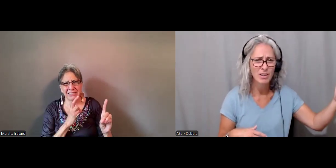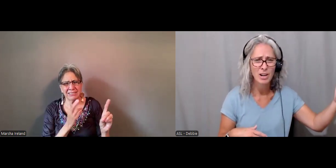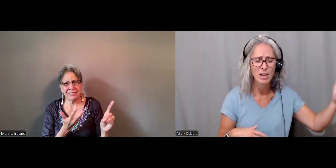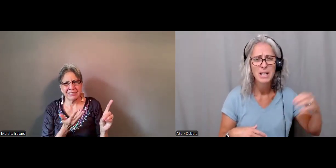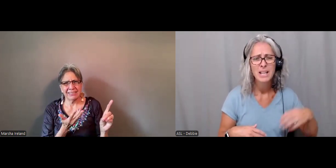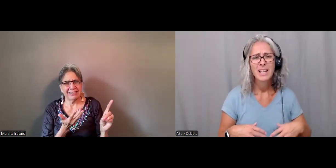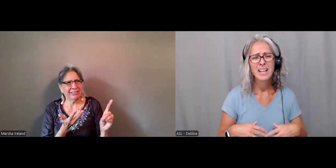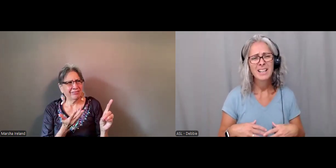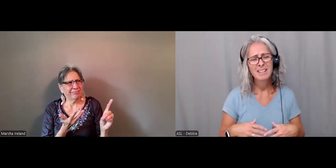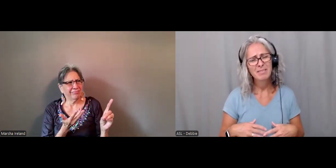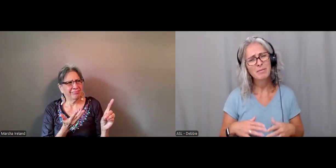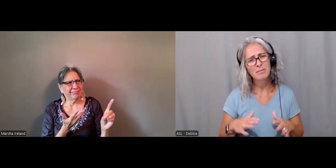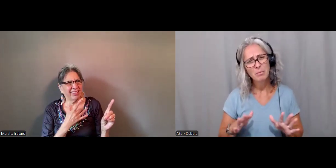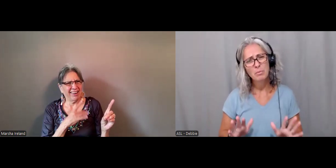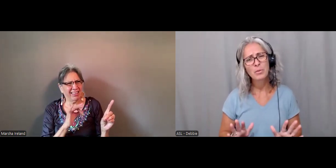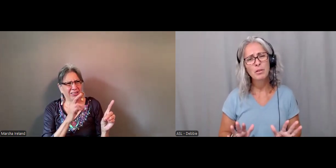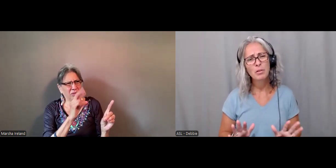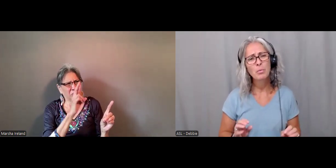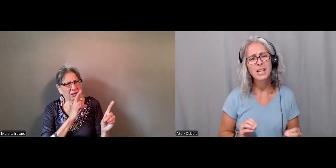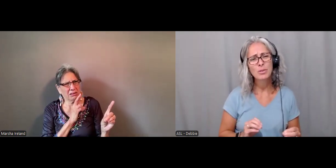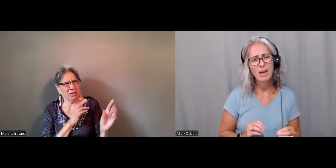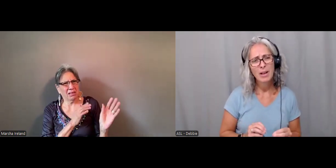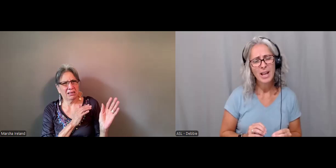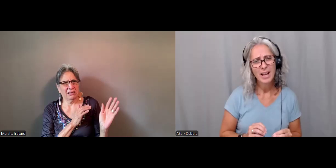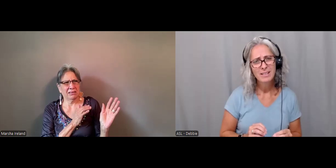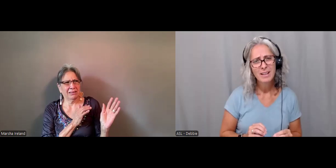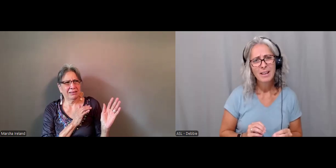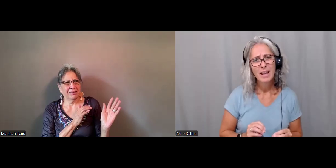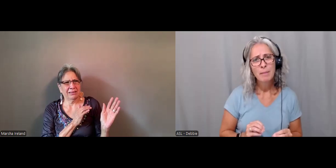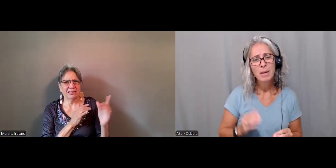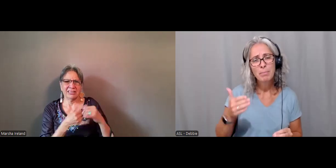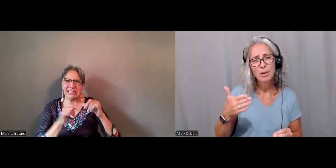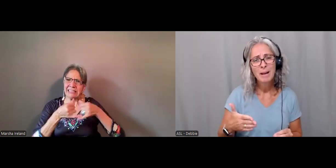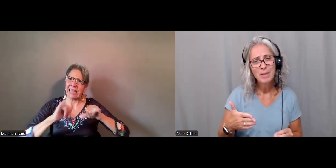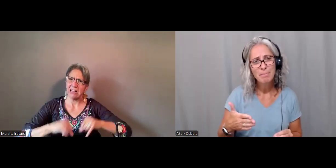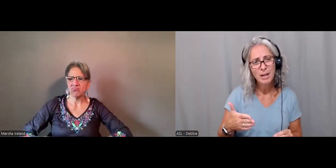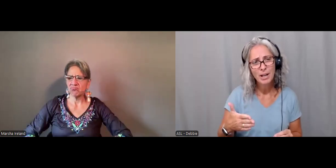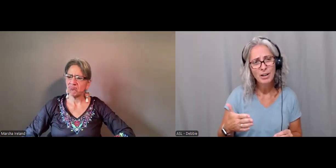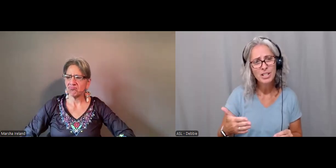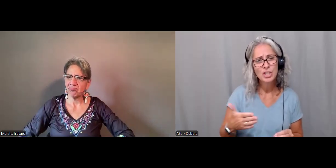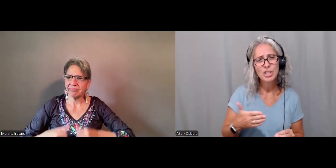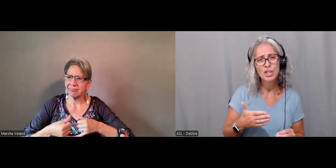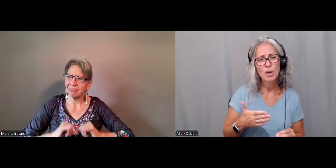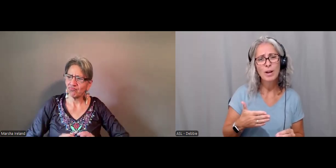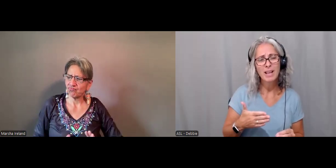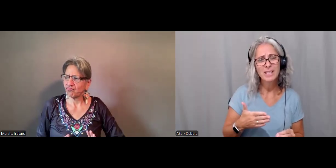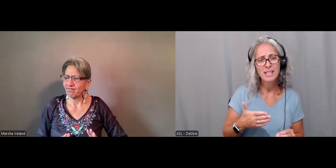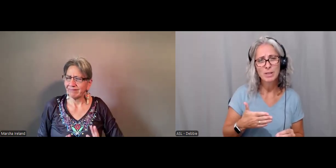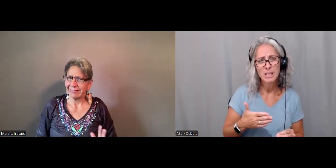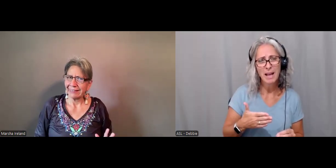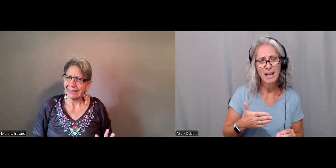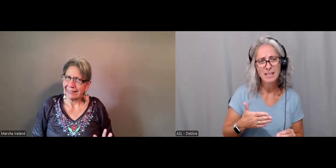fire alarm. And there are ways around that. And by putting up that barrier is just showing